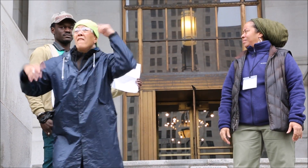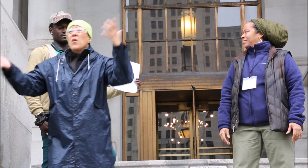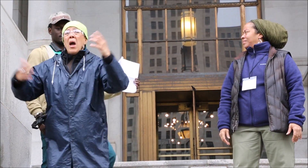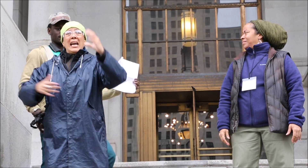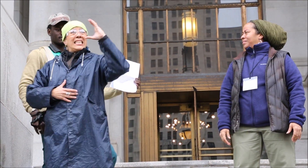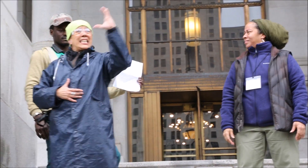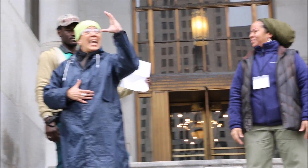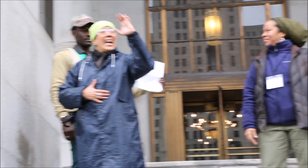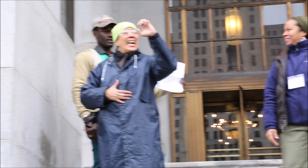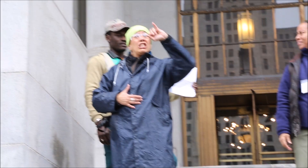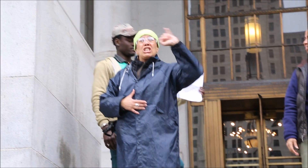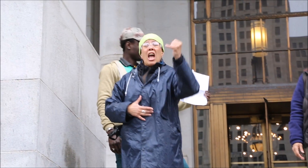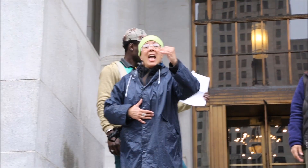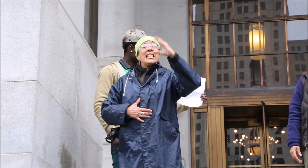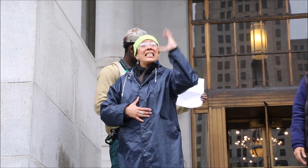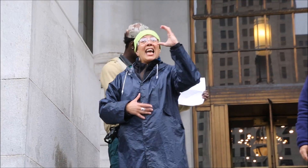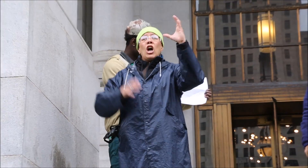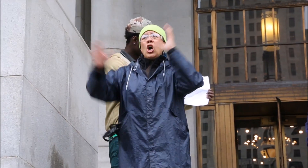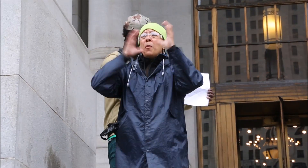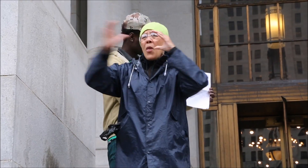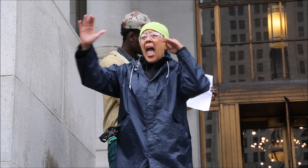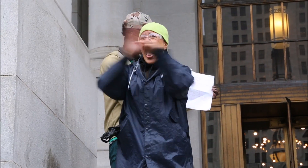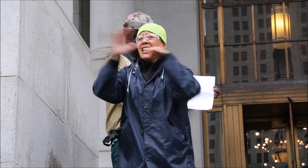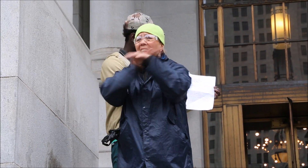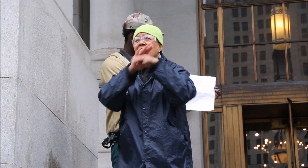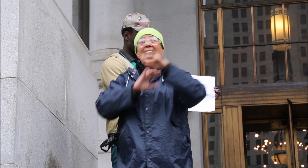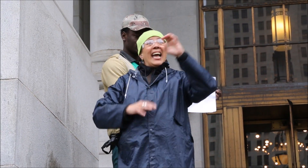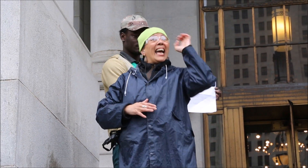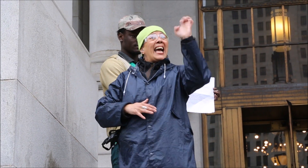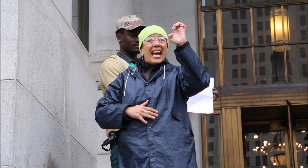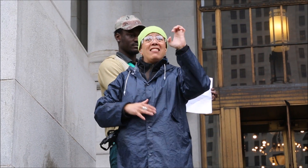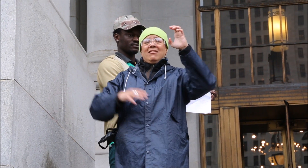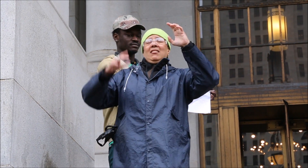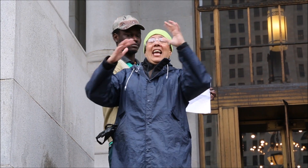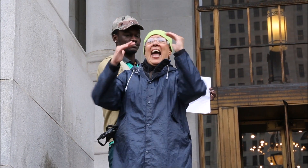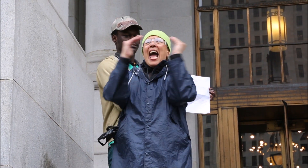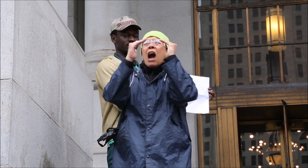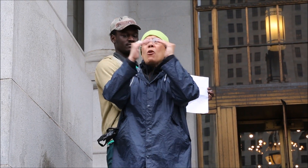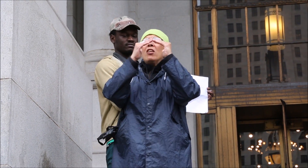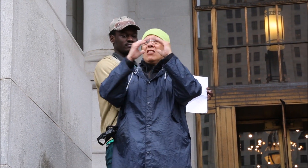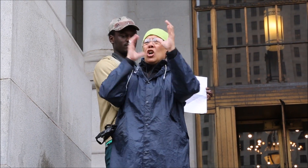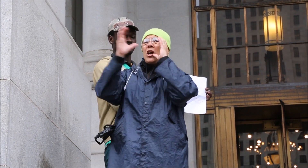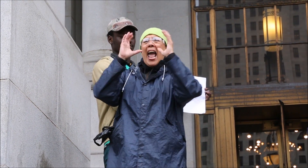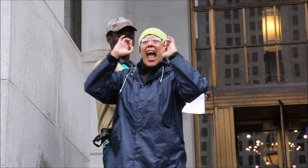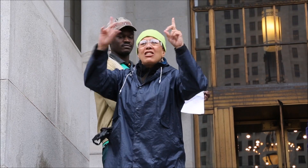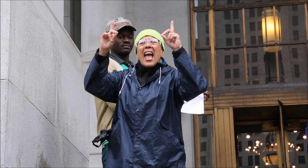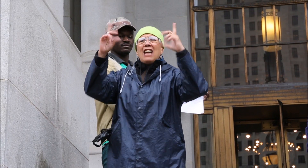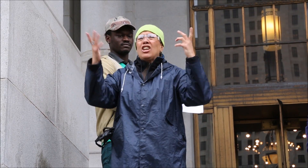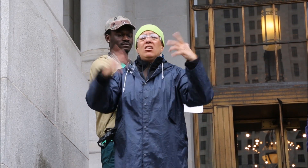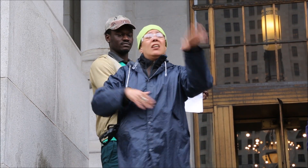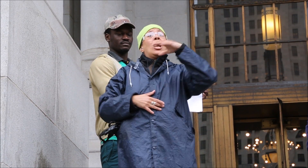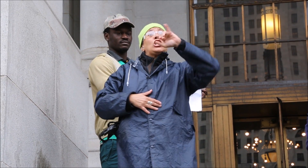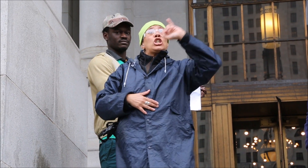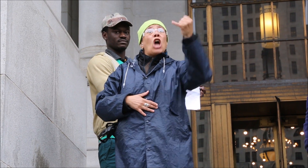in process to be proposed to the legislature. We expect that they're gonna hear us and see